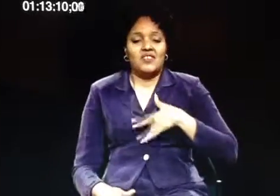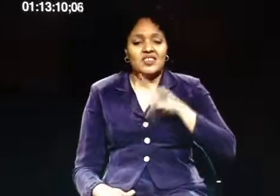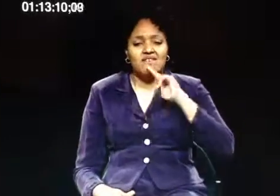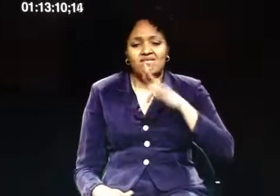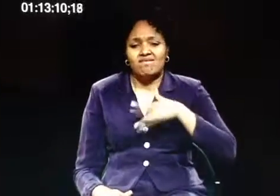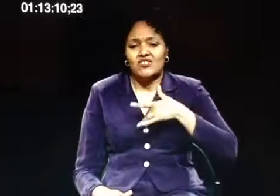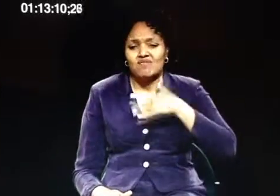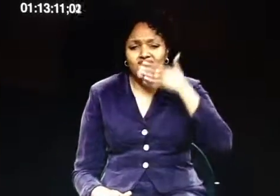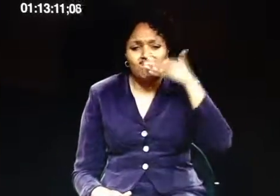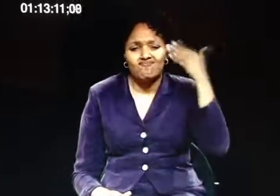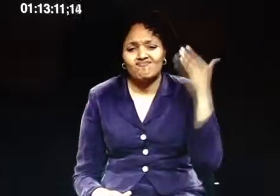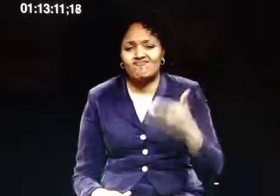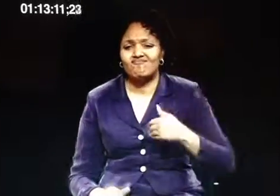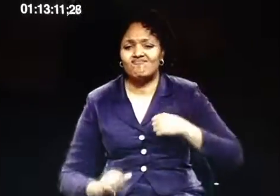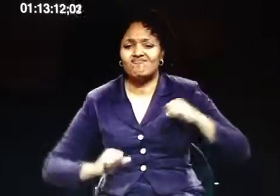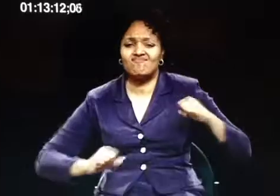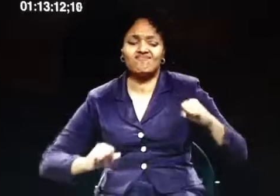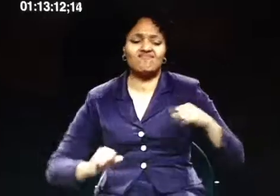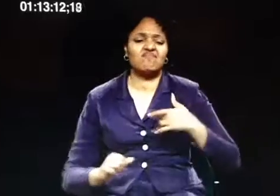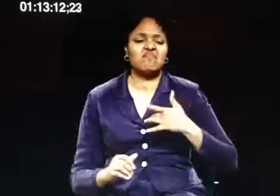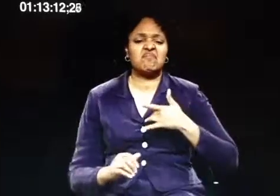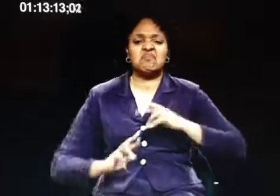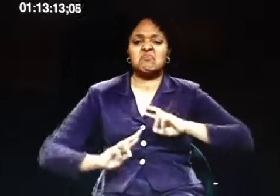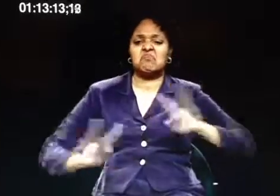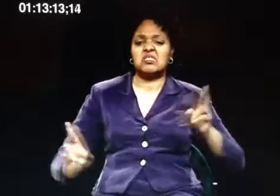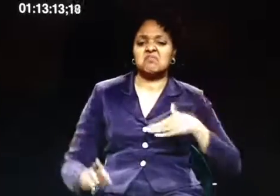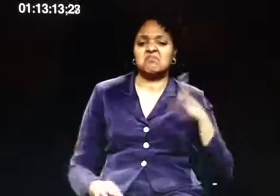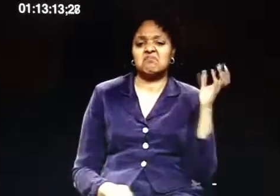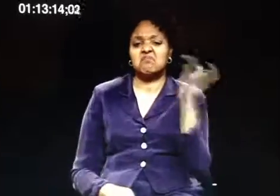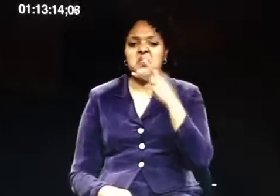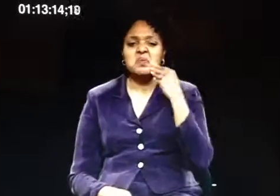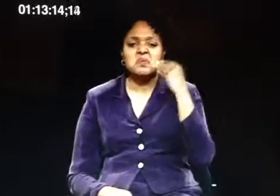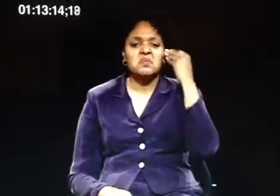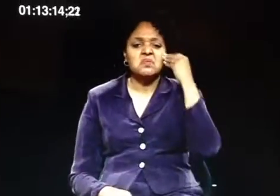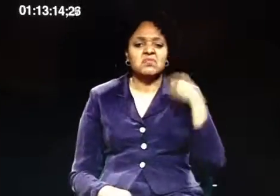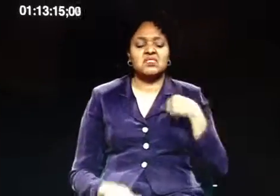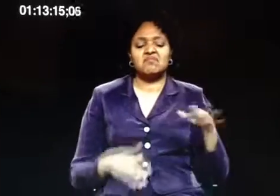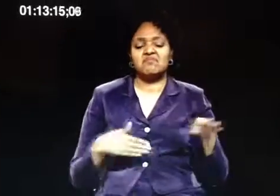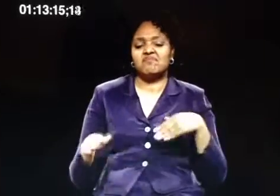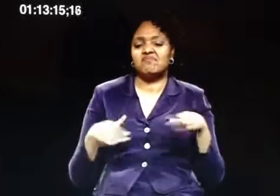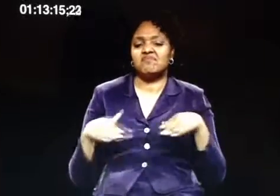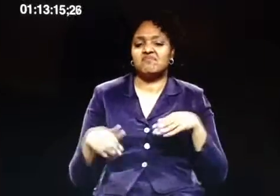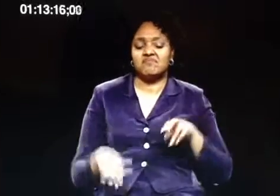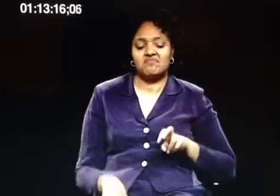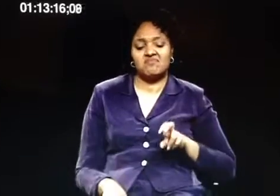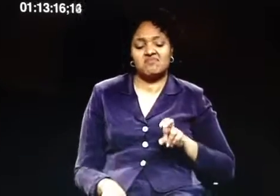was feeling really good about my workout that day, and, you know, I was feeling really satisfied. So I decided I was ready to go back home.